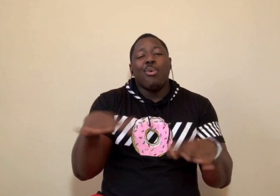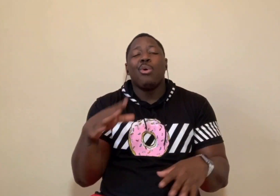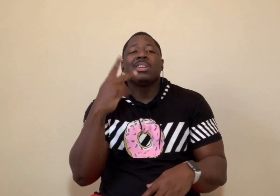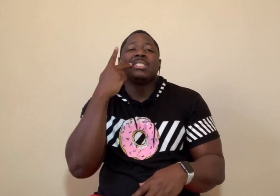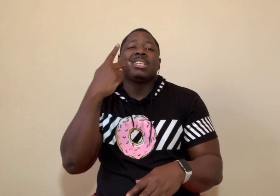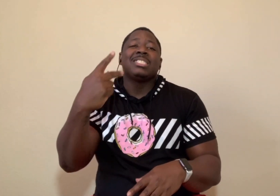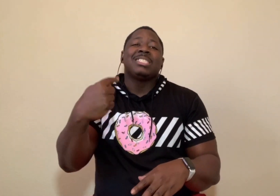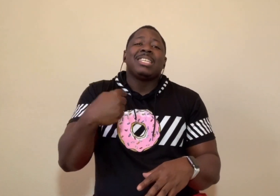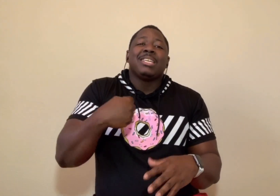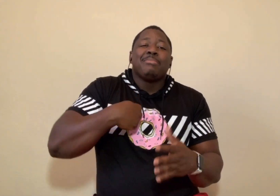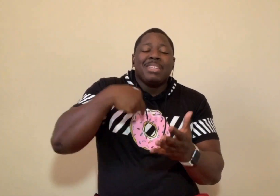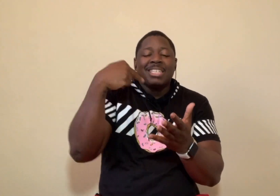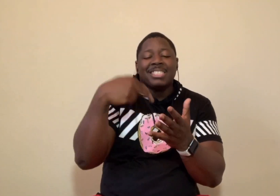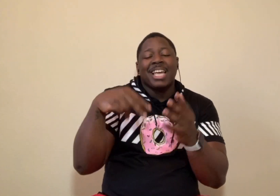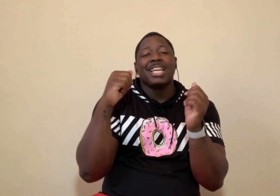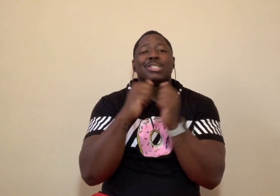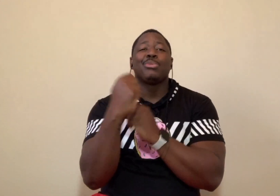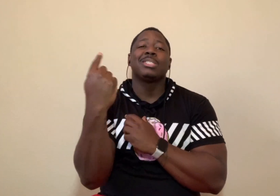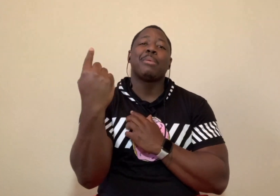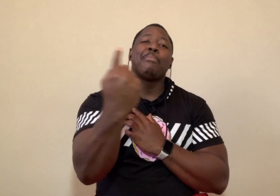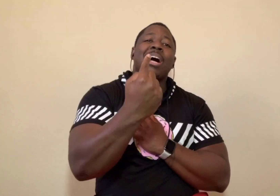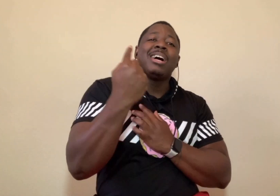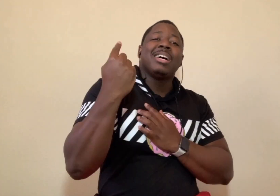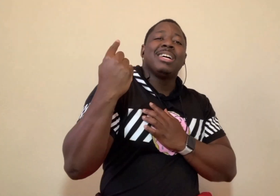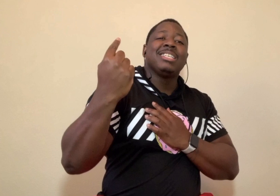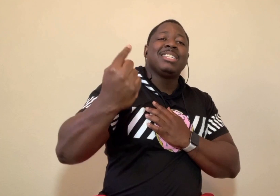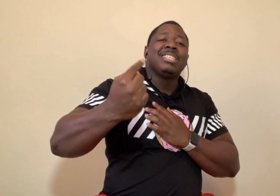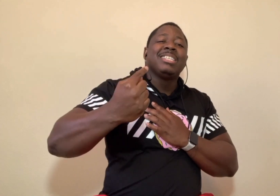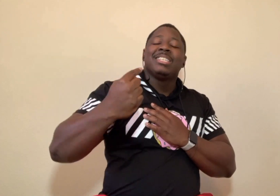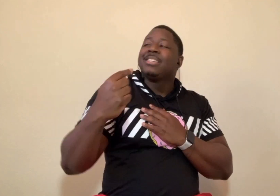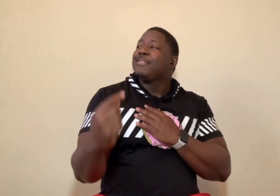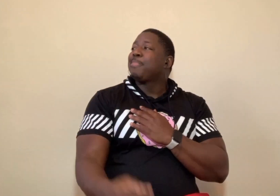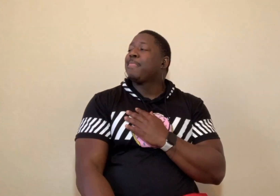don't wanna see me dancing with somebody,